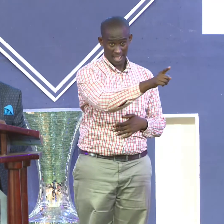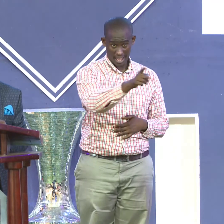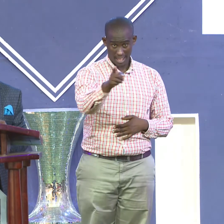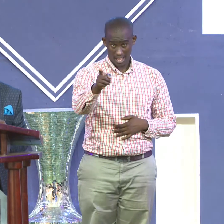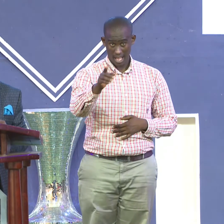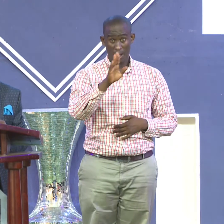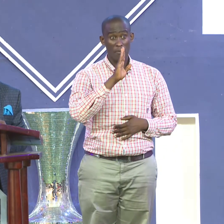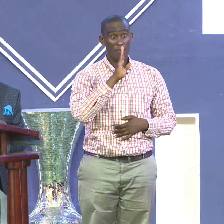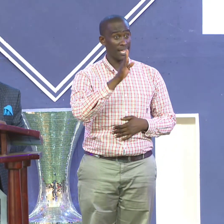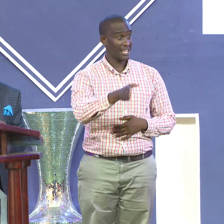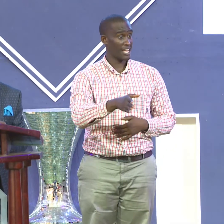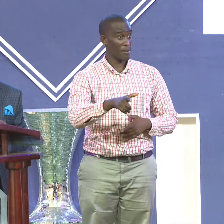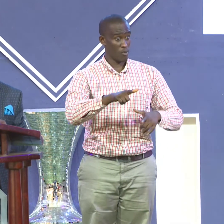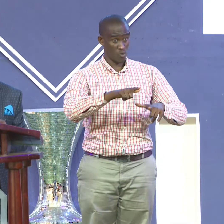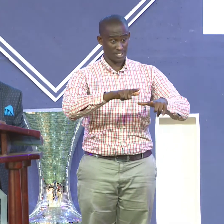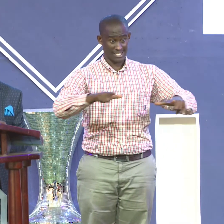Verse